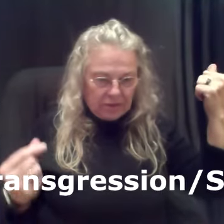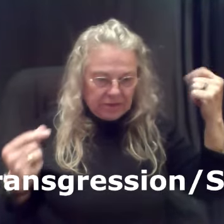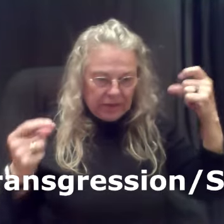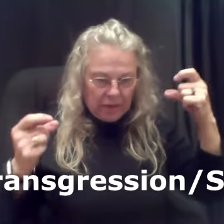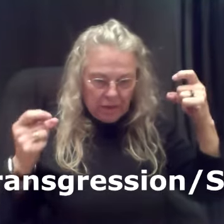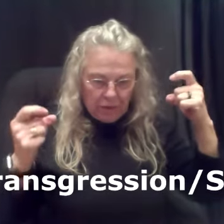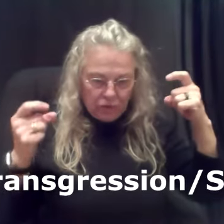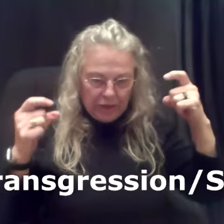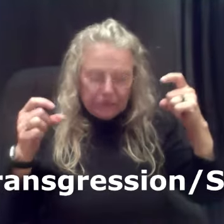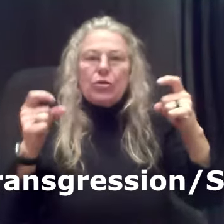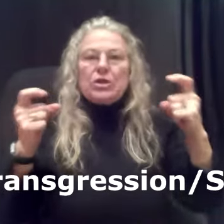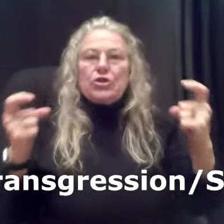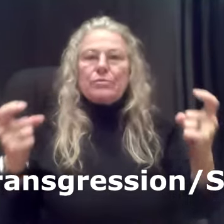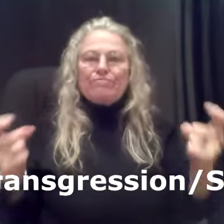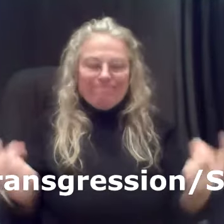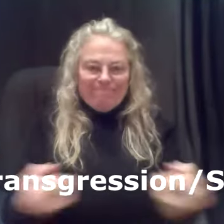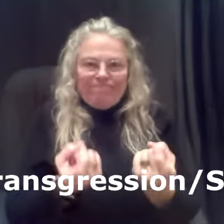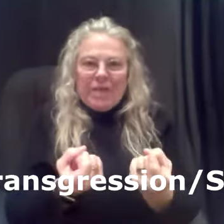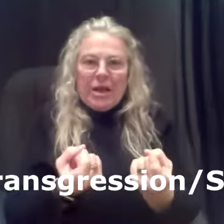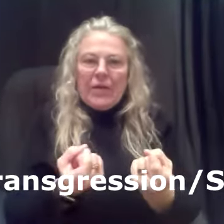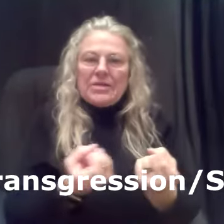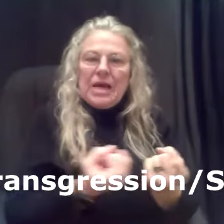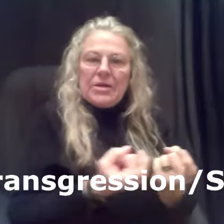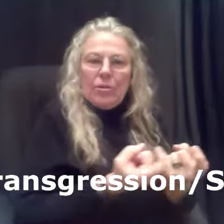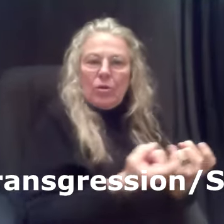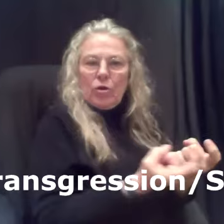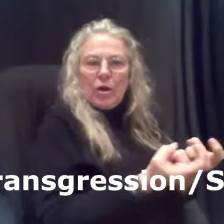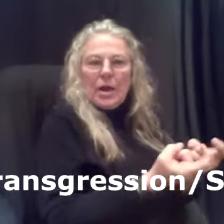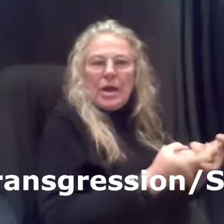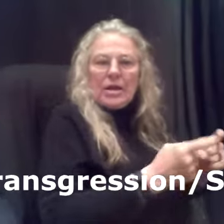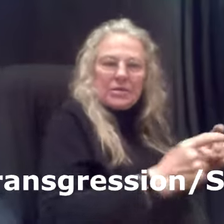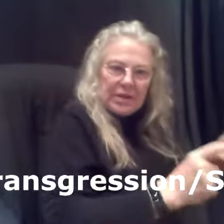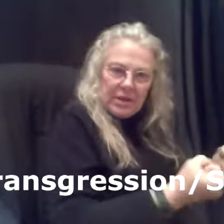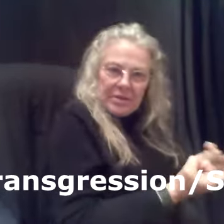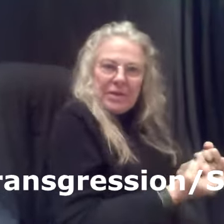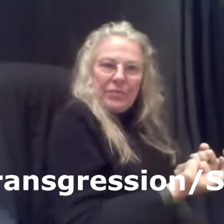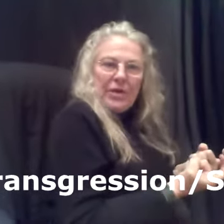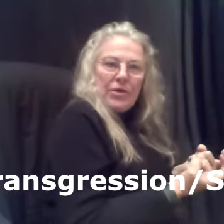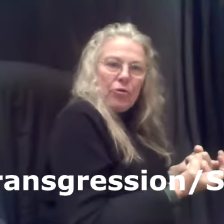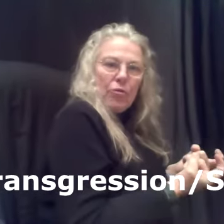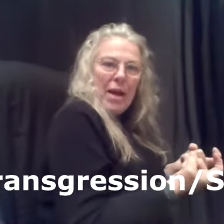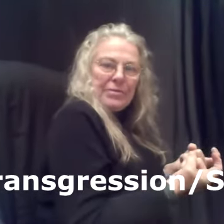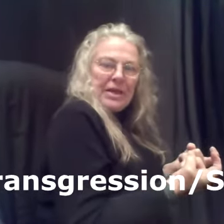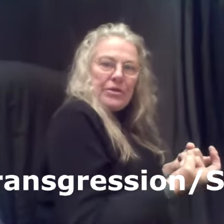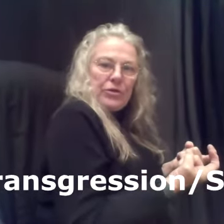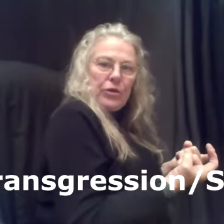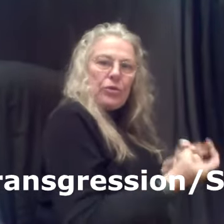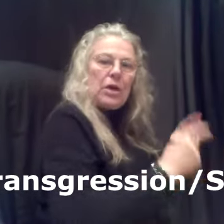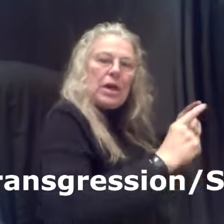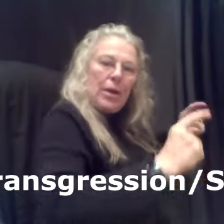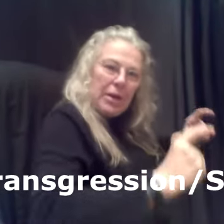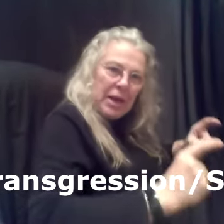Sin, transgression. And that's that double hook. Sin is something that grabs into you, and it's